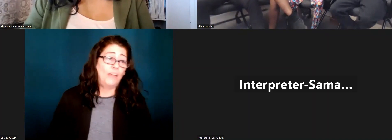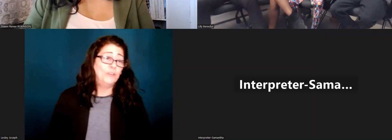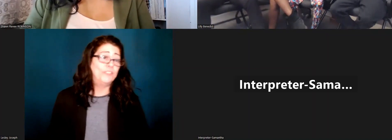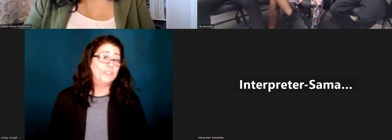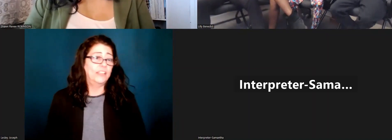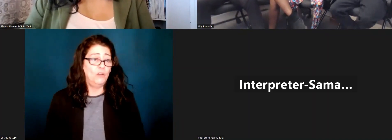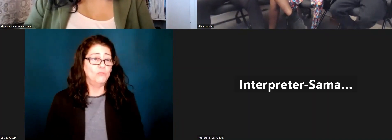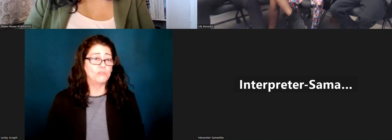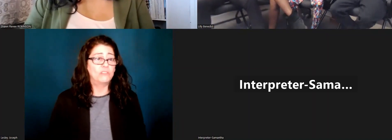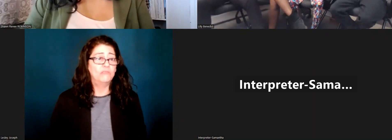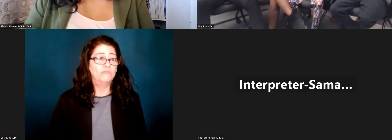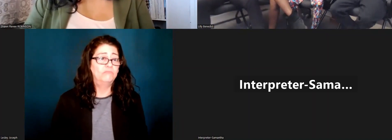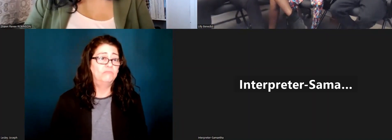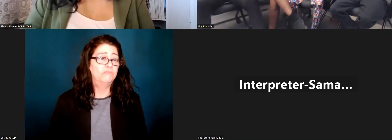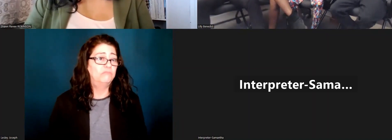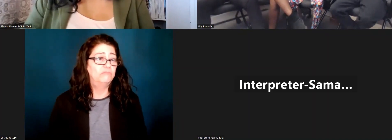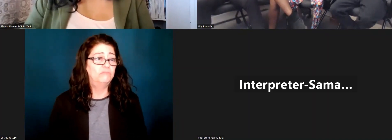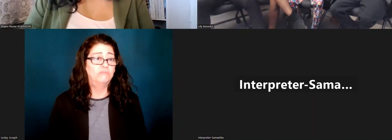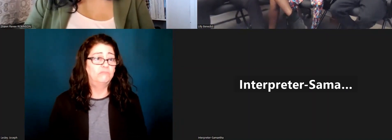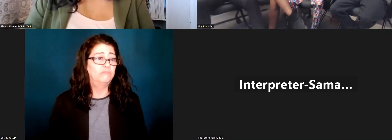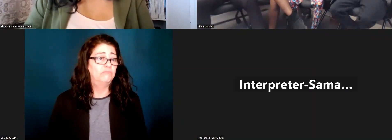Again, I would feel like a ghost